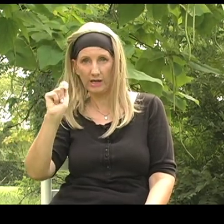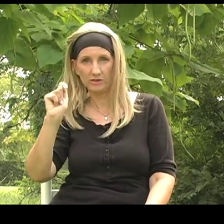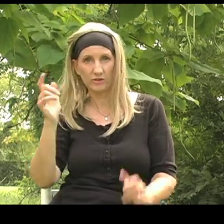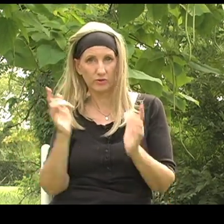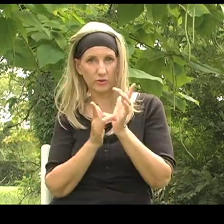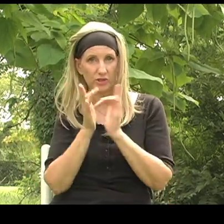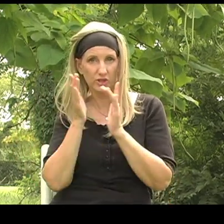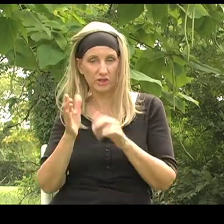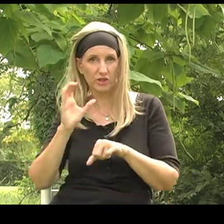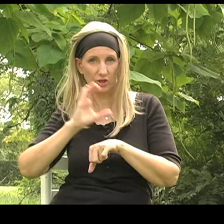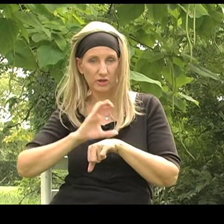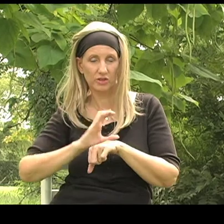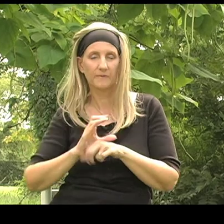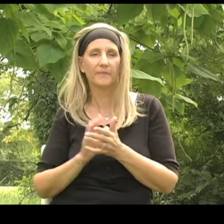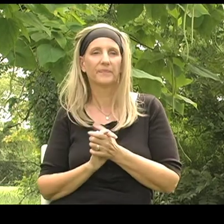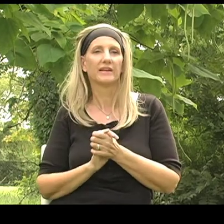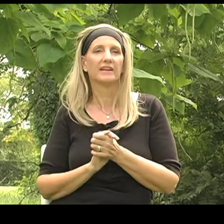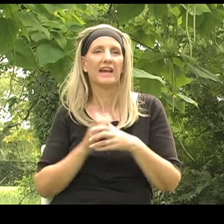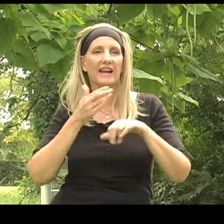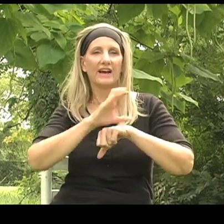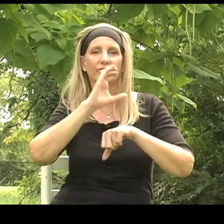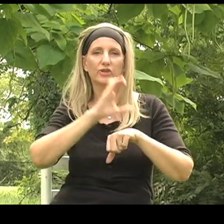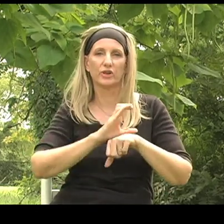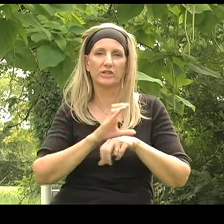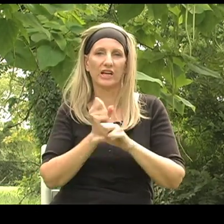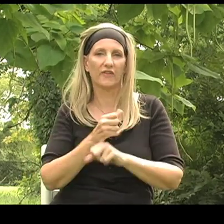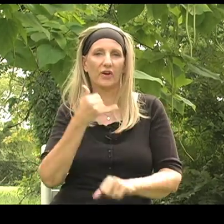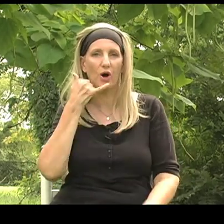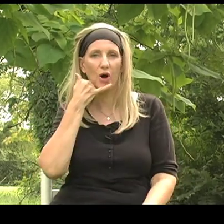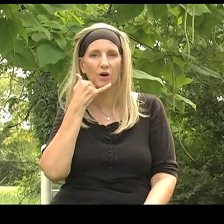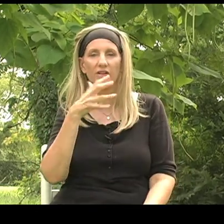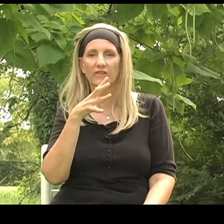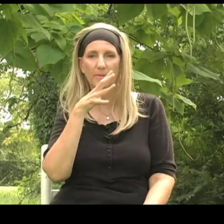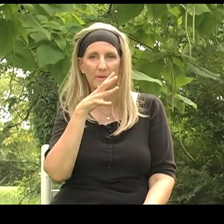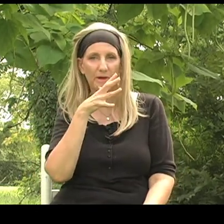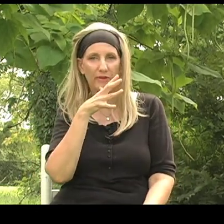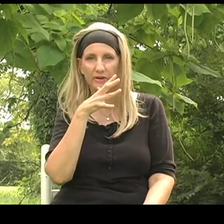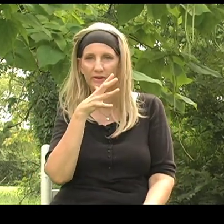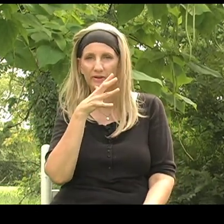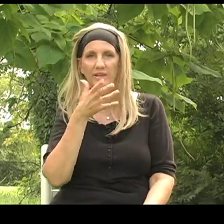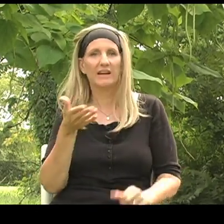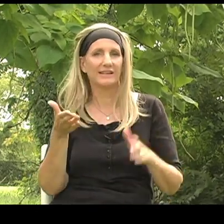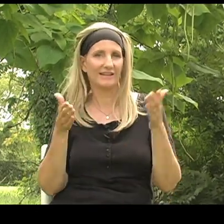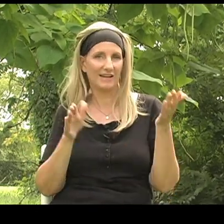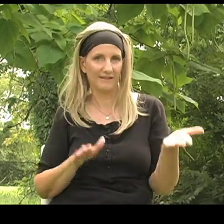Hillcrest Christian Church. And after church, I got the call that my mother had died.